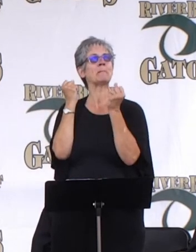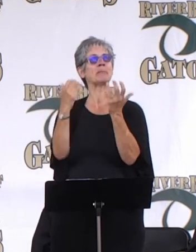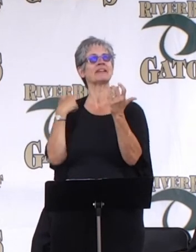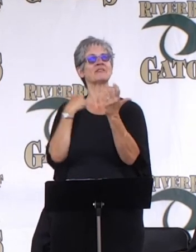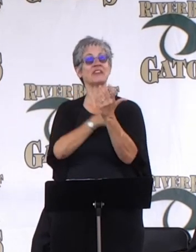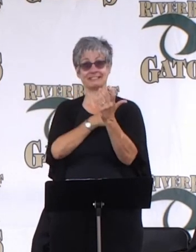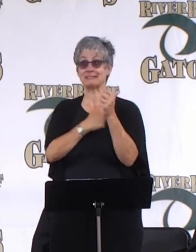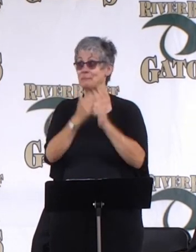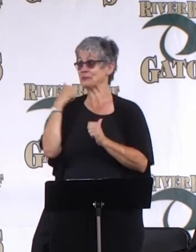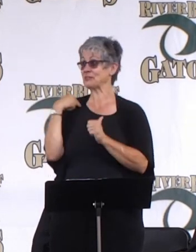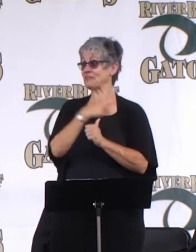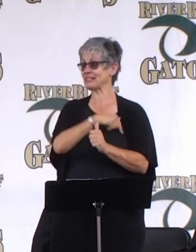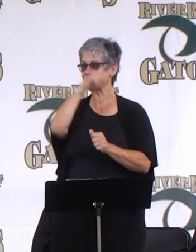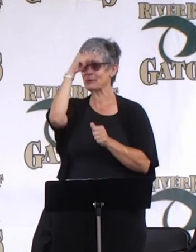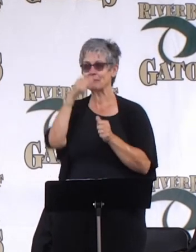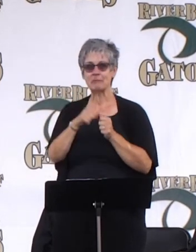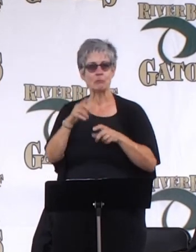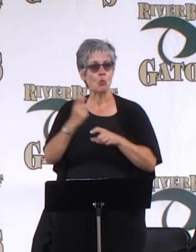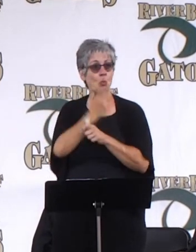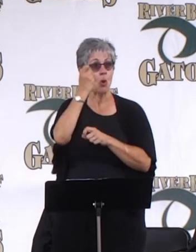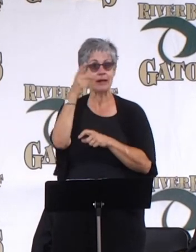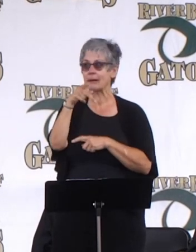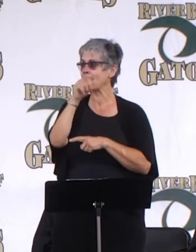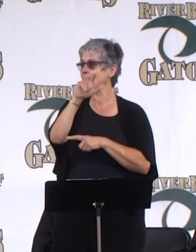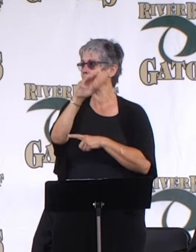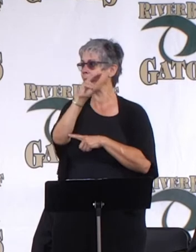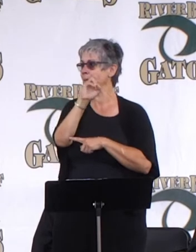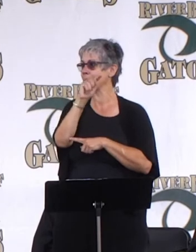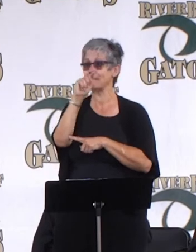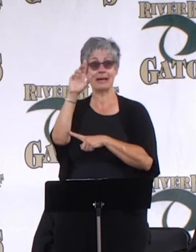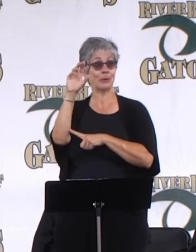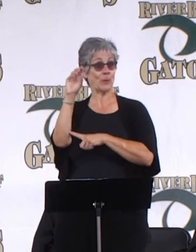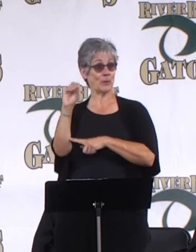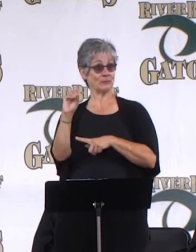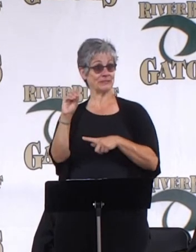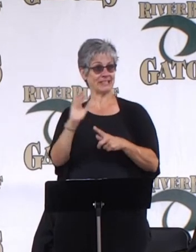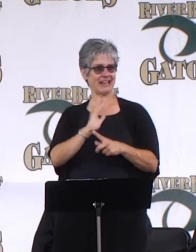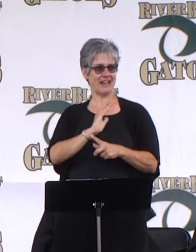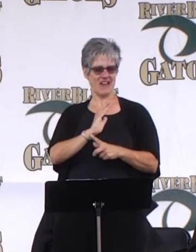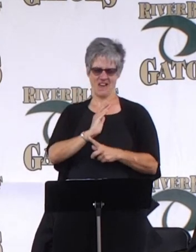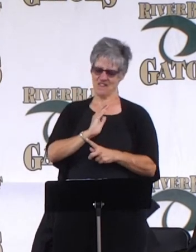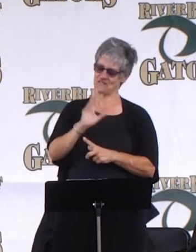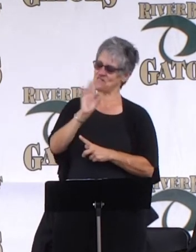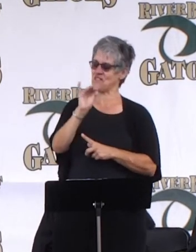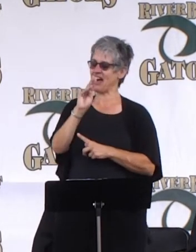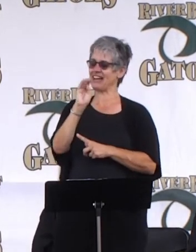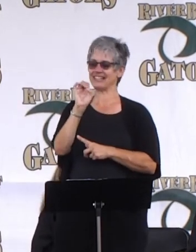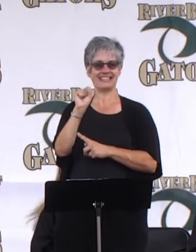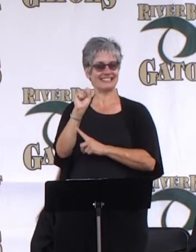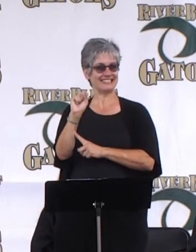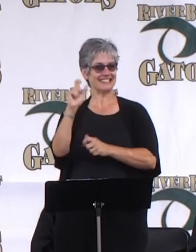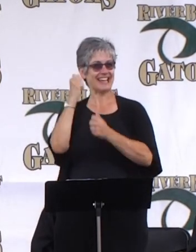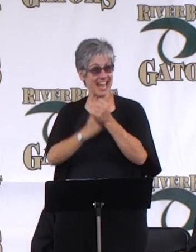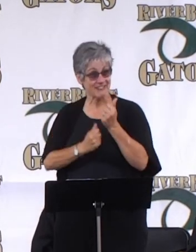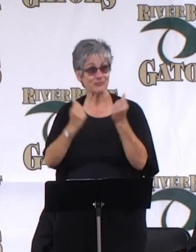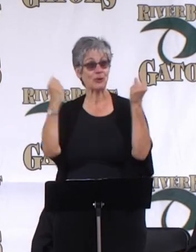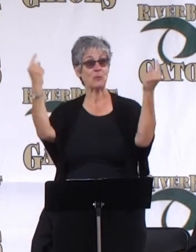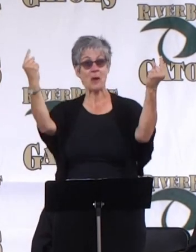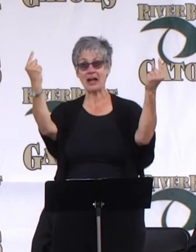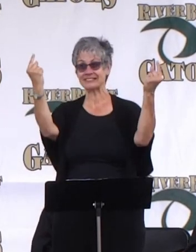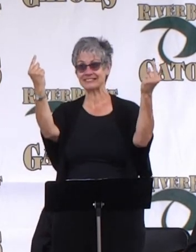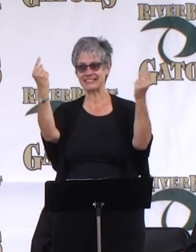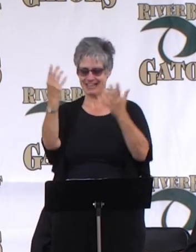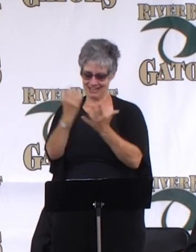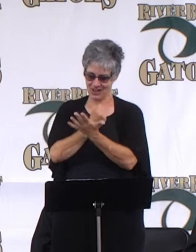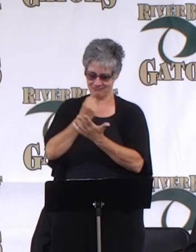remember the day that we won Palmetto's Finest and everyone got free cupcakes. And will we ever forget the picture ingrained